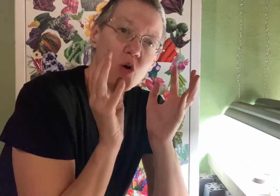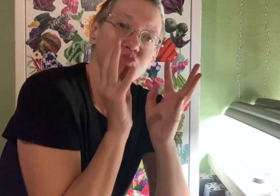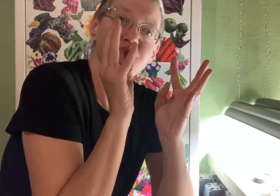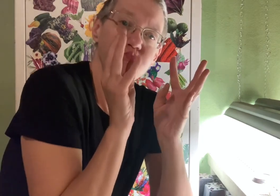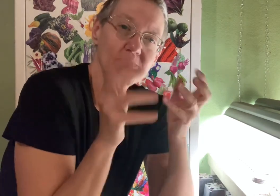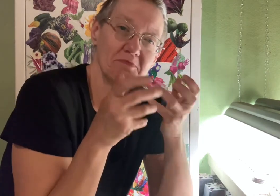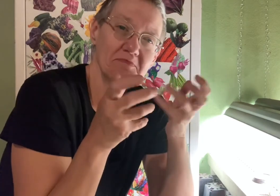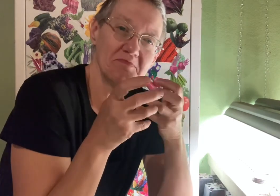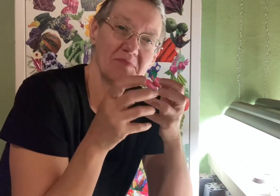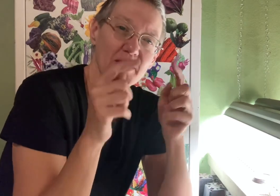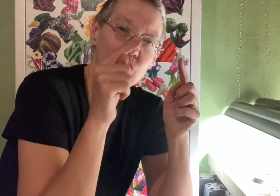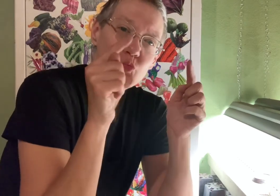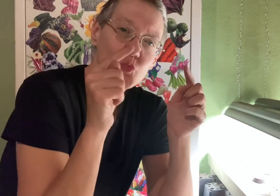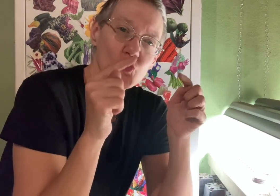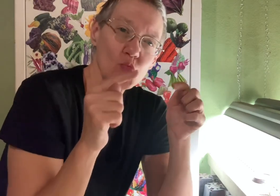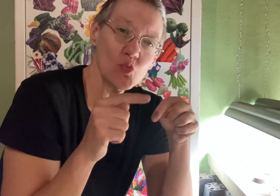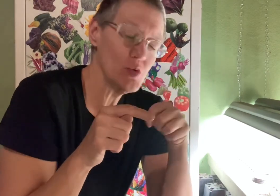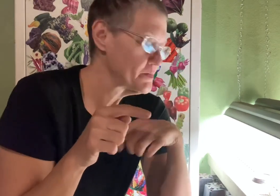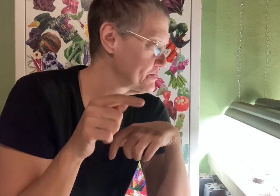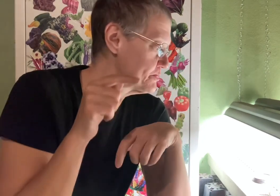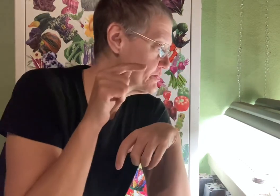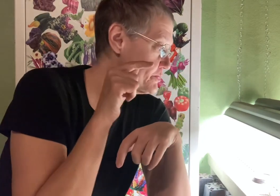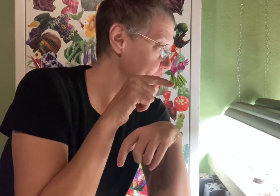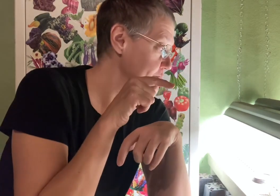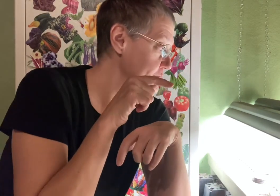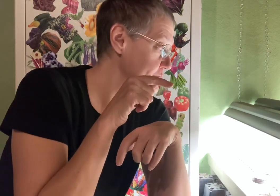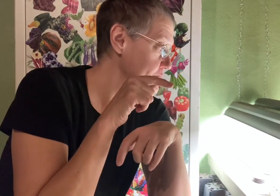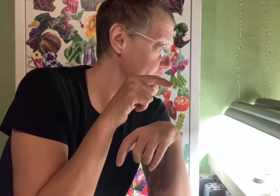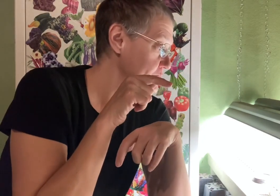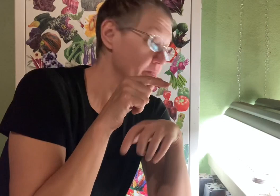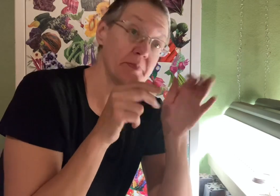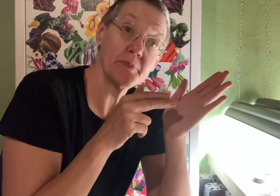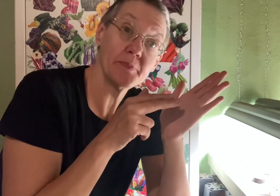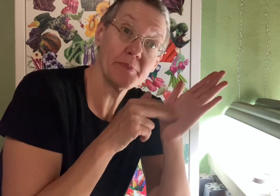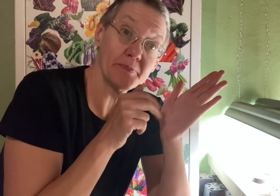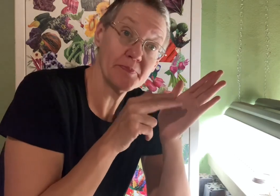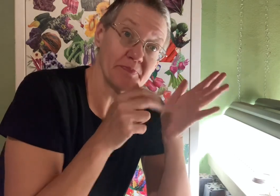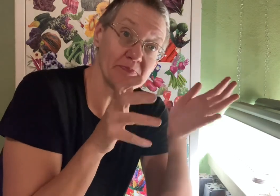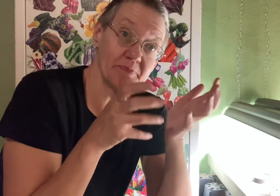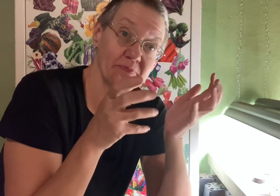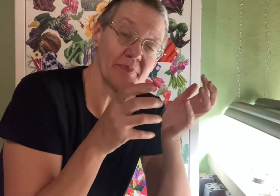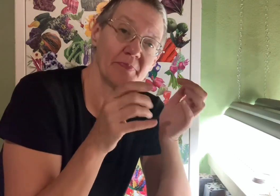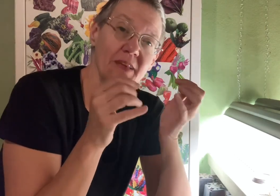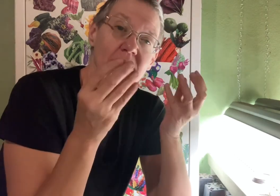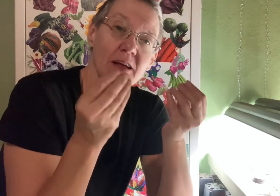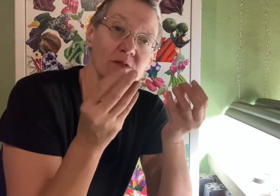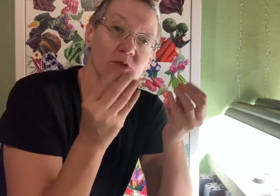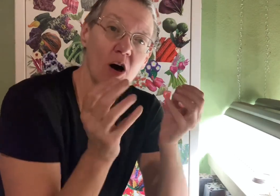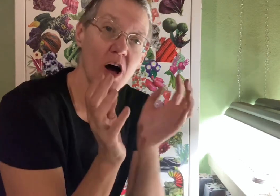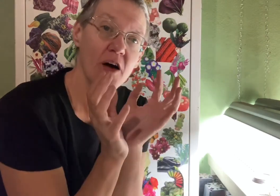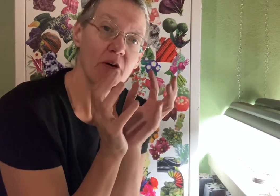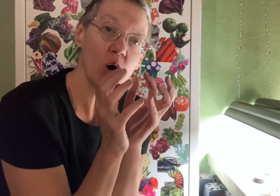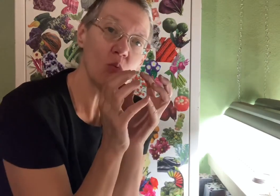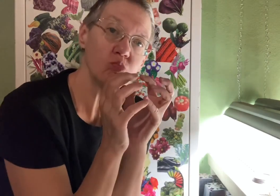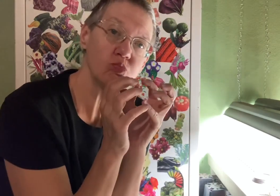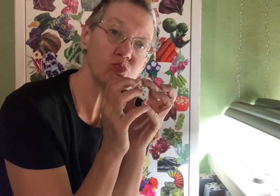tight, strong-headed lettuce with kind of frilly leaves. We planted our butter lettuce, which is